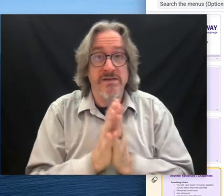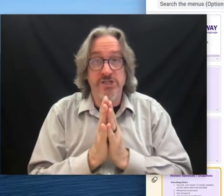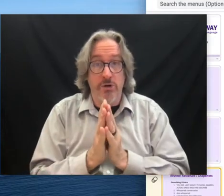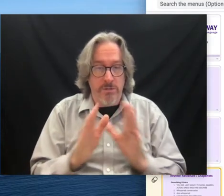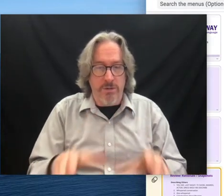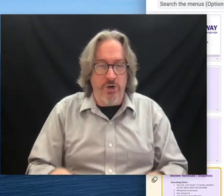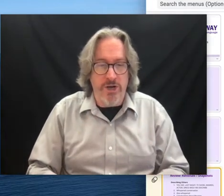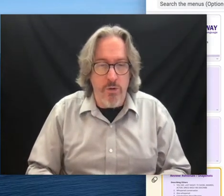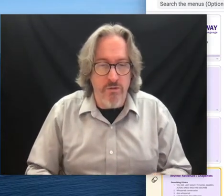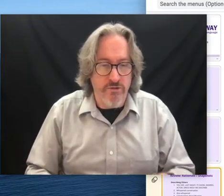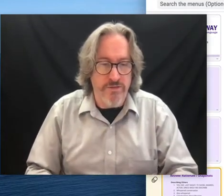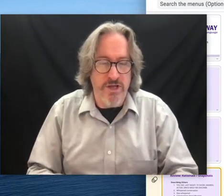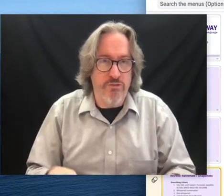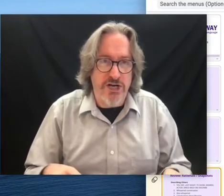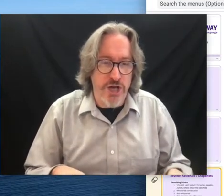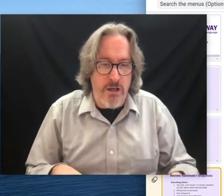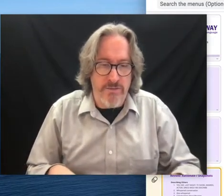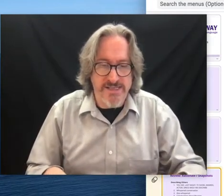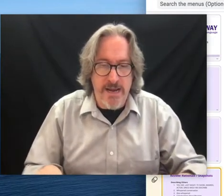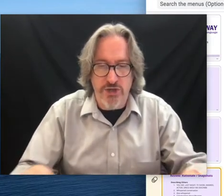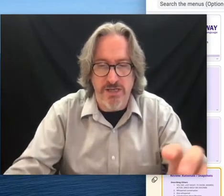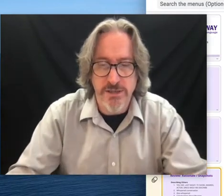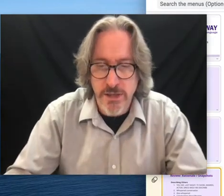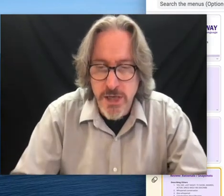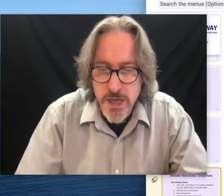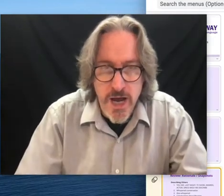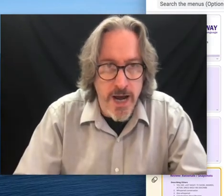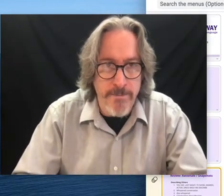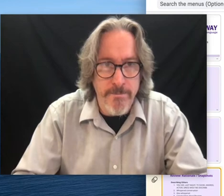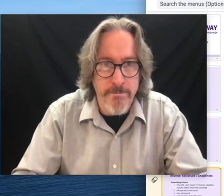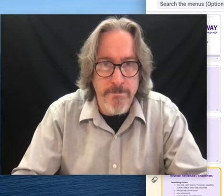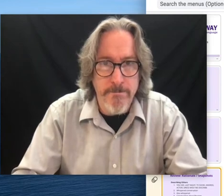Okay, so I'm going to quick go over the rationale and the snapshots.